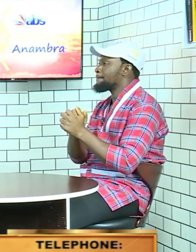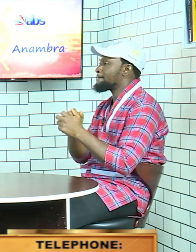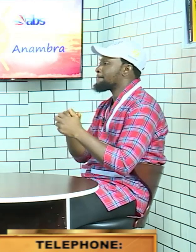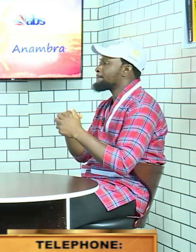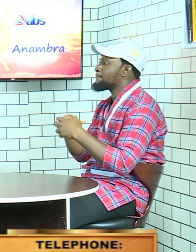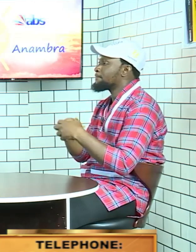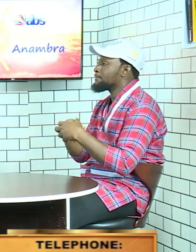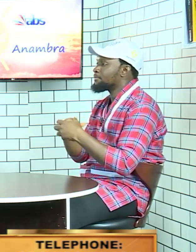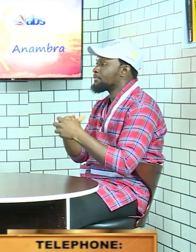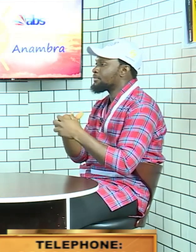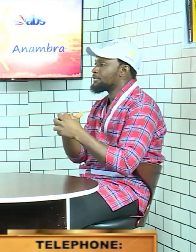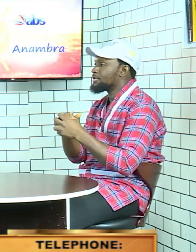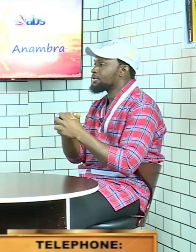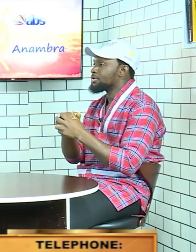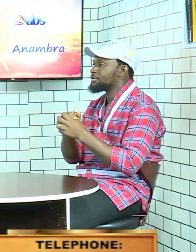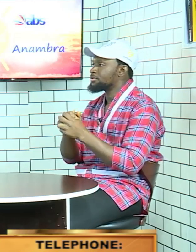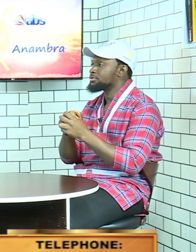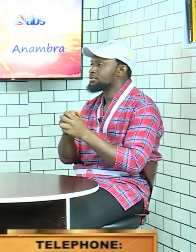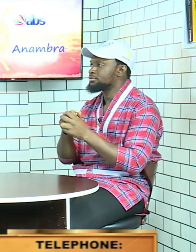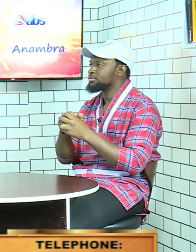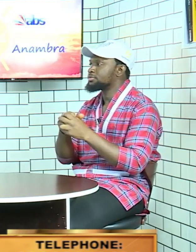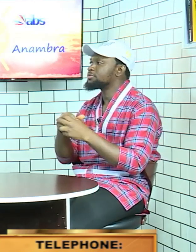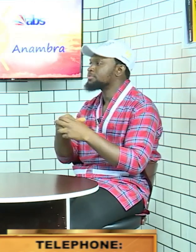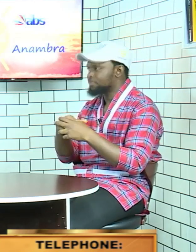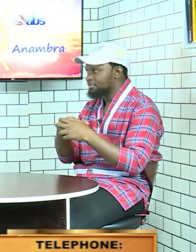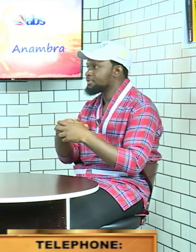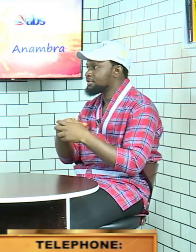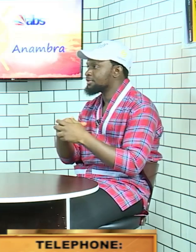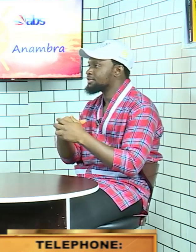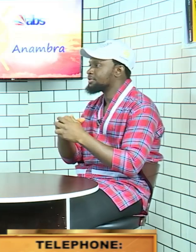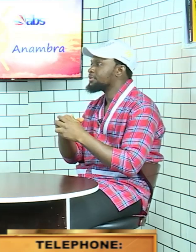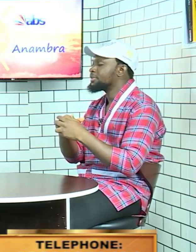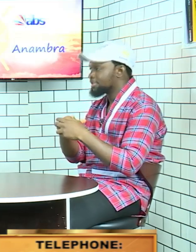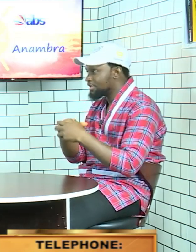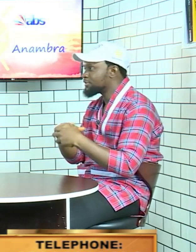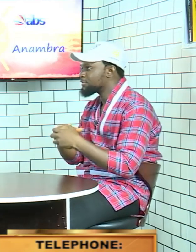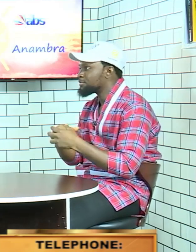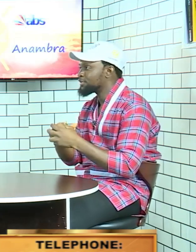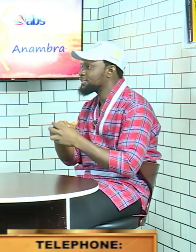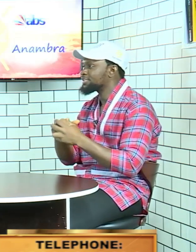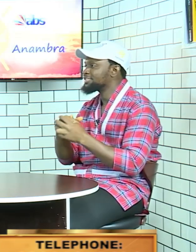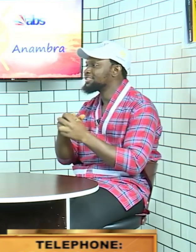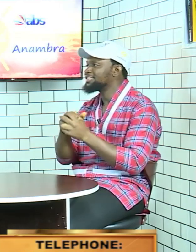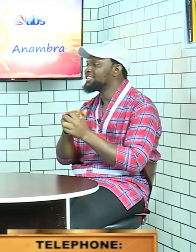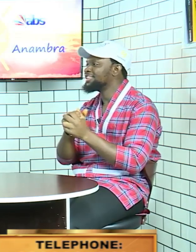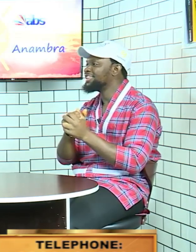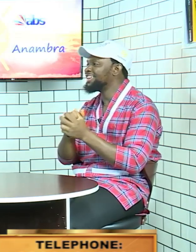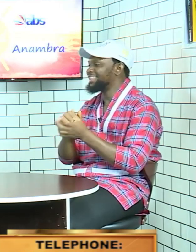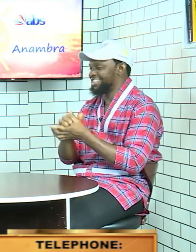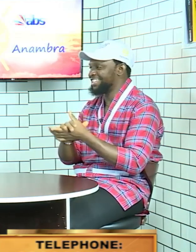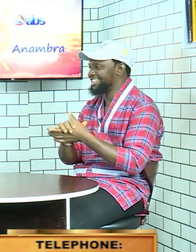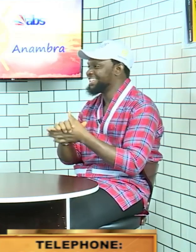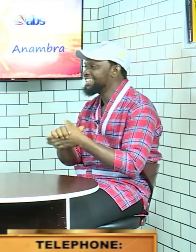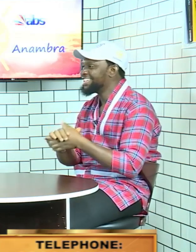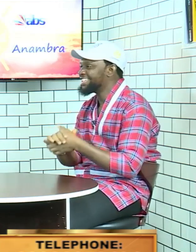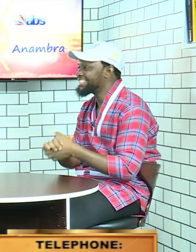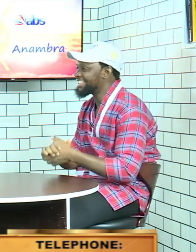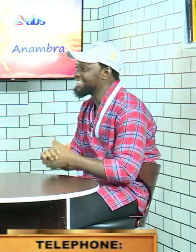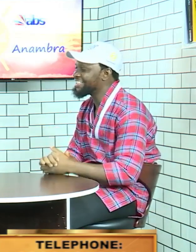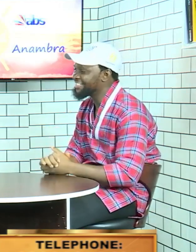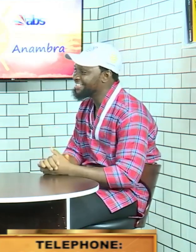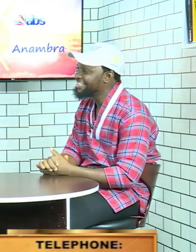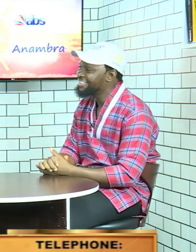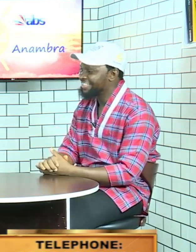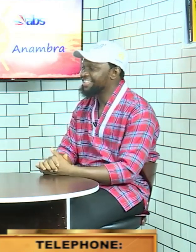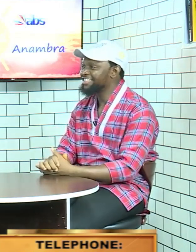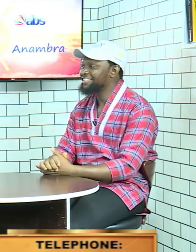CEO of New Sign Language Interpreting Consult. Thank you so much for being here. And you've been doing a wonderful job right here in the show this